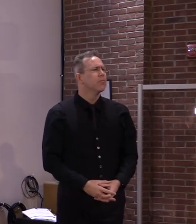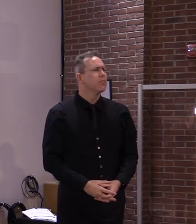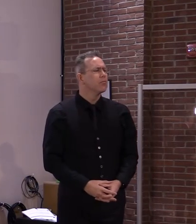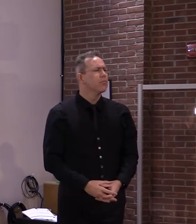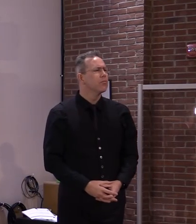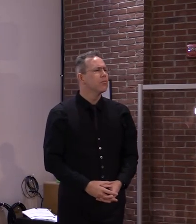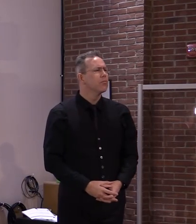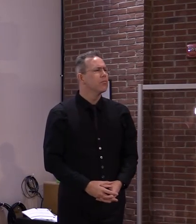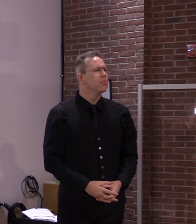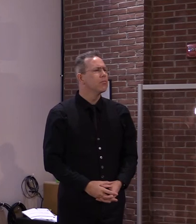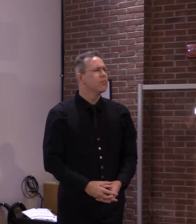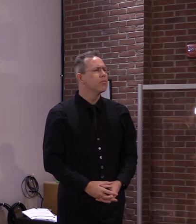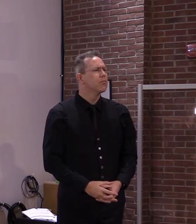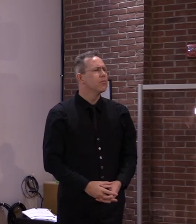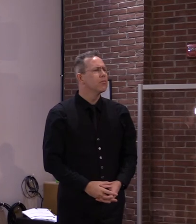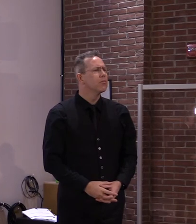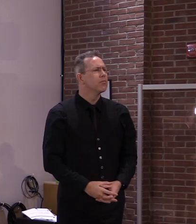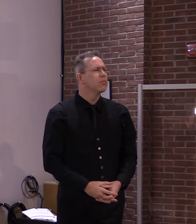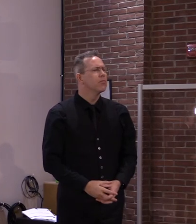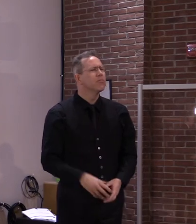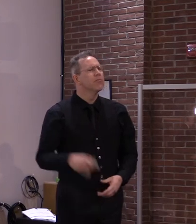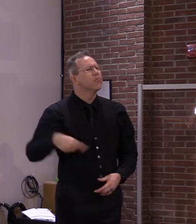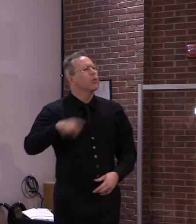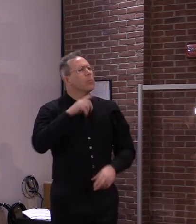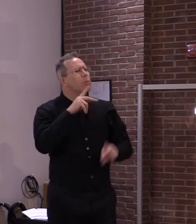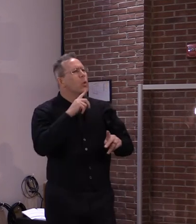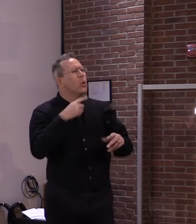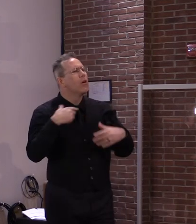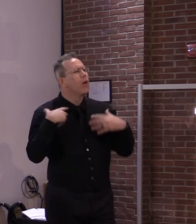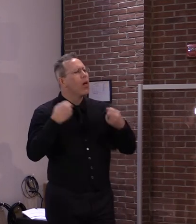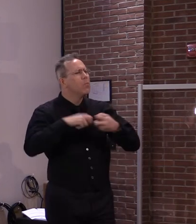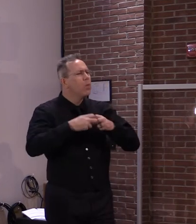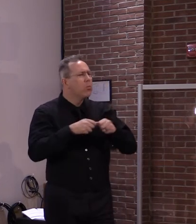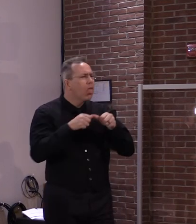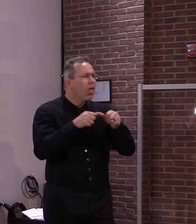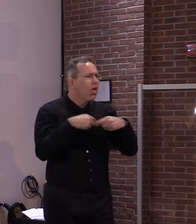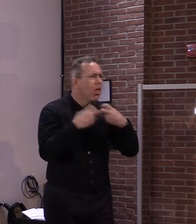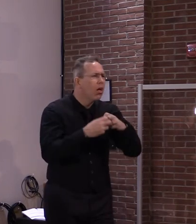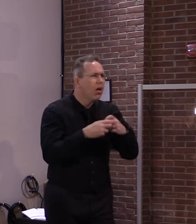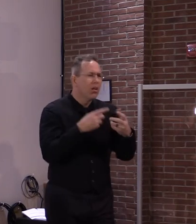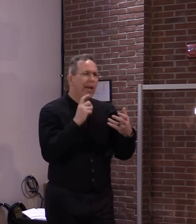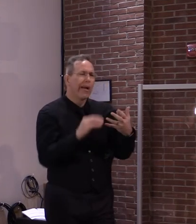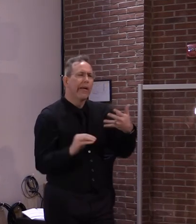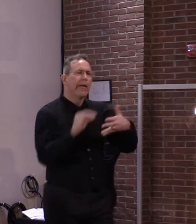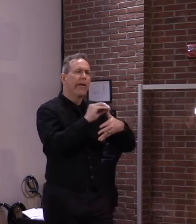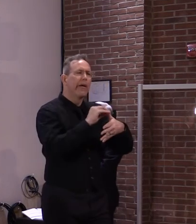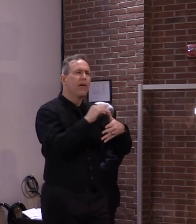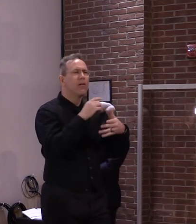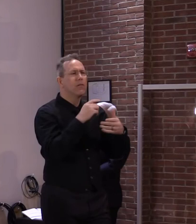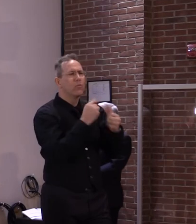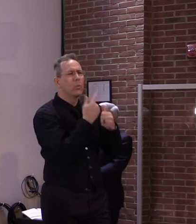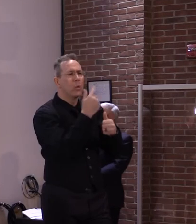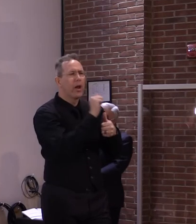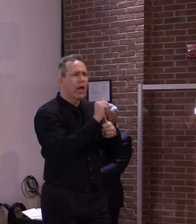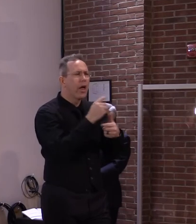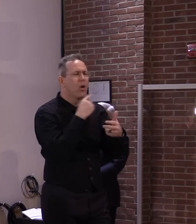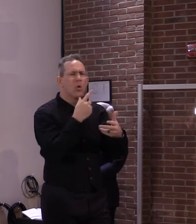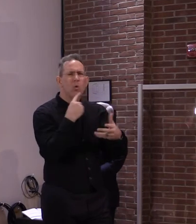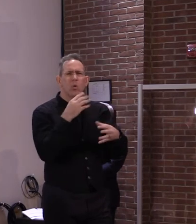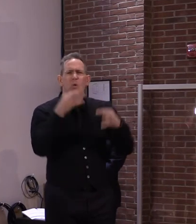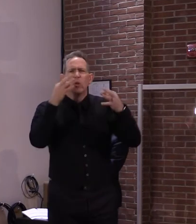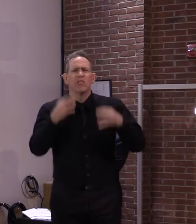that call and if somebody has a chronic condition who should they contact is it their pcp or